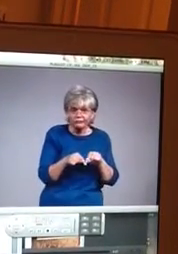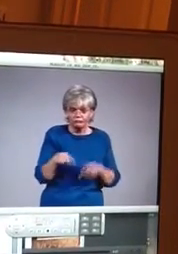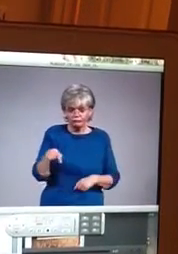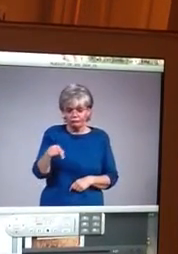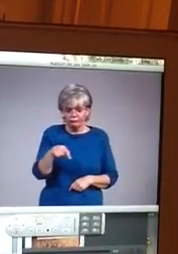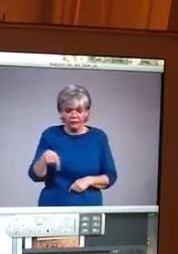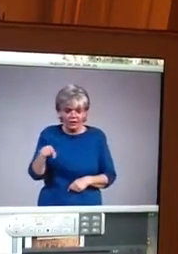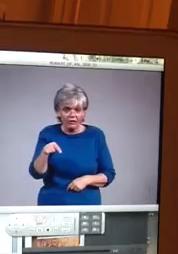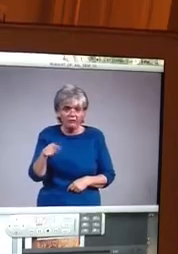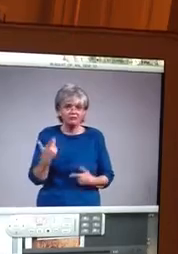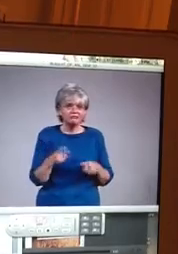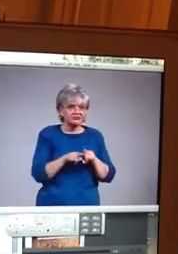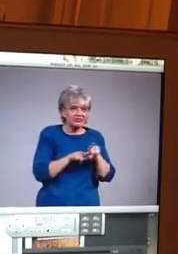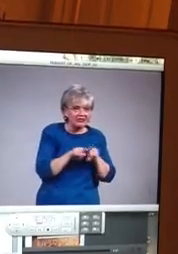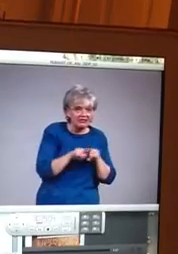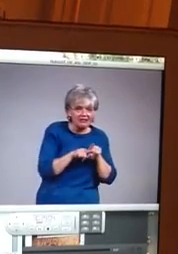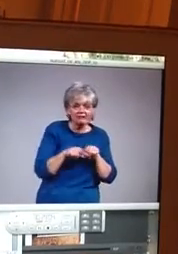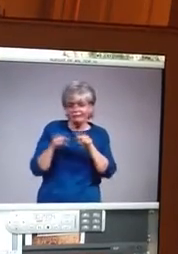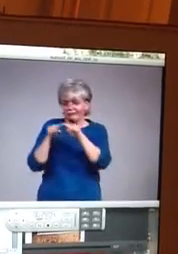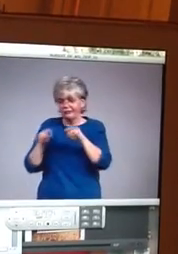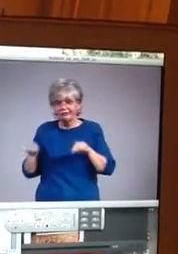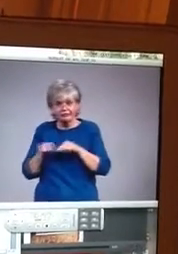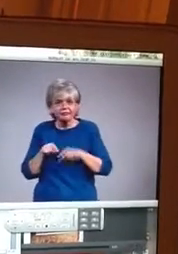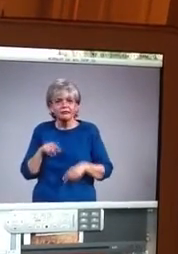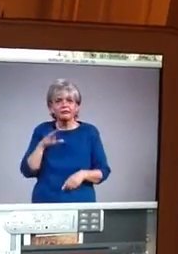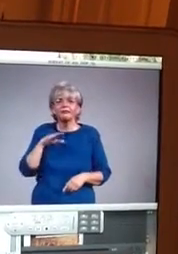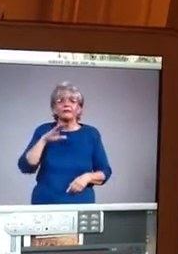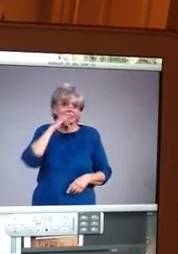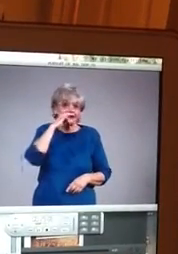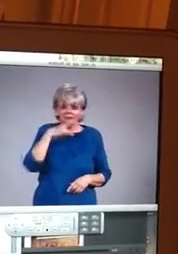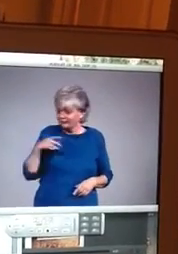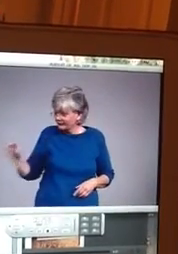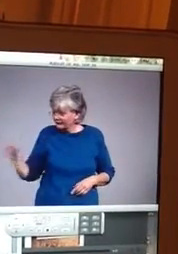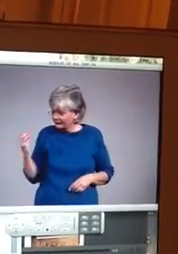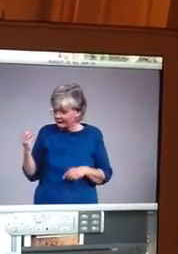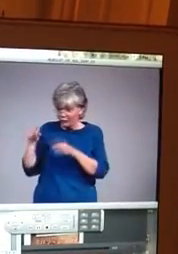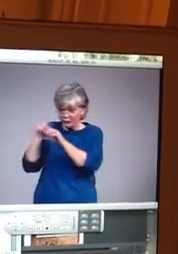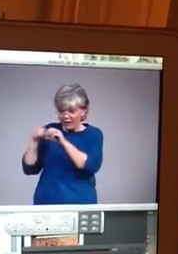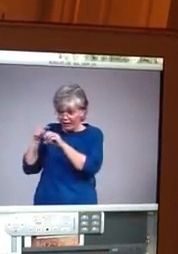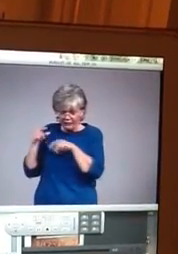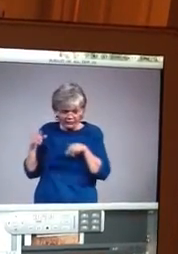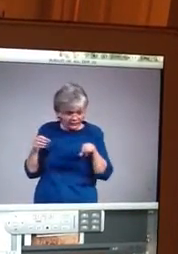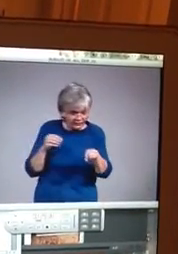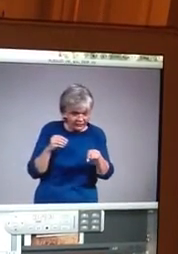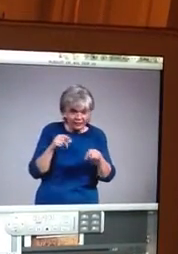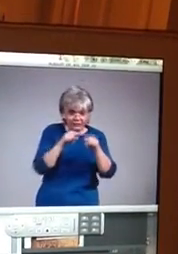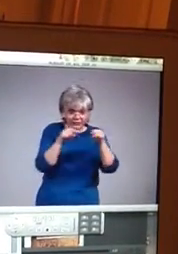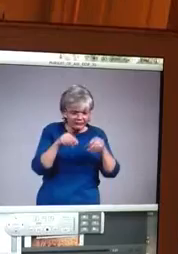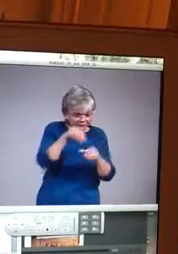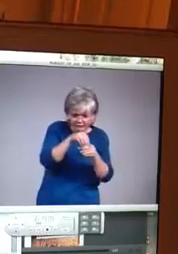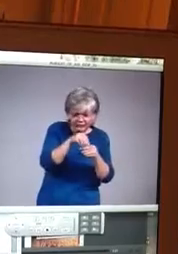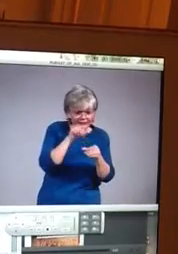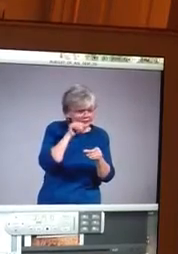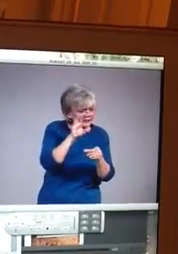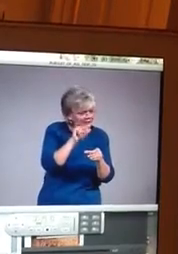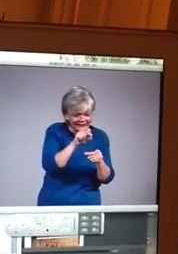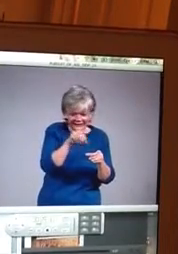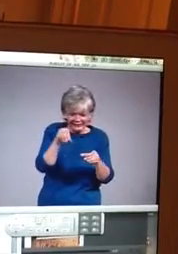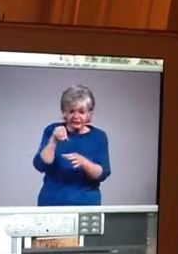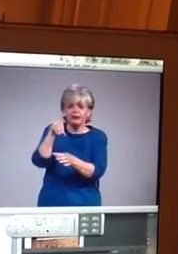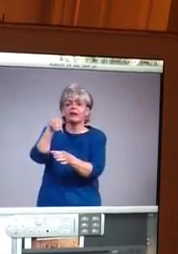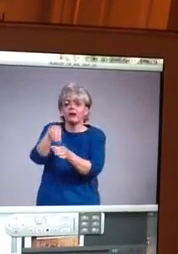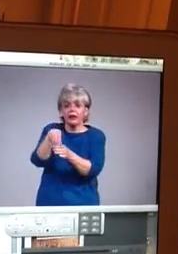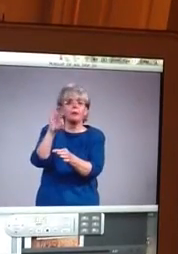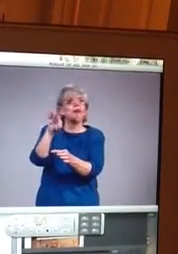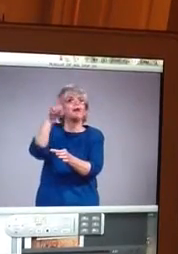So for my children, I have a special toy. They have this toy that has round, circle, square, triangle. Then you find the shape